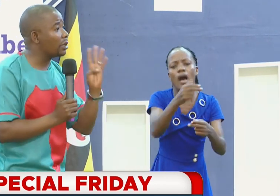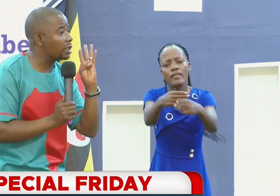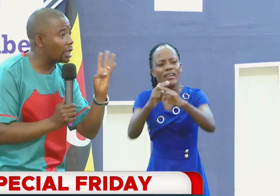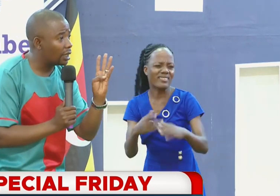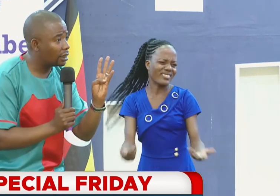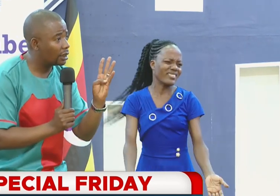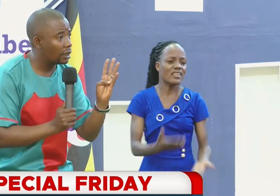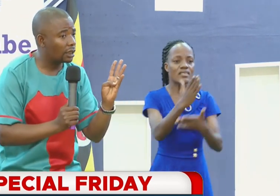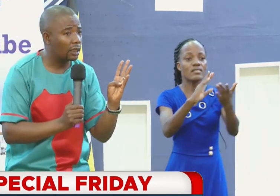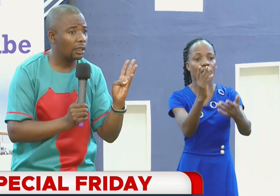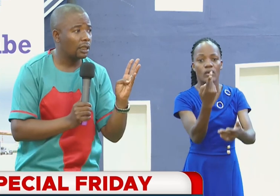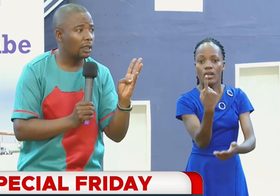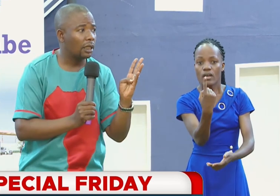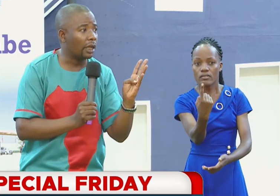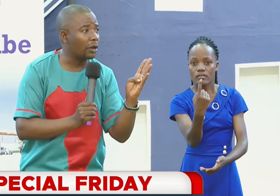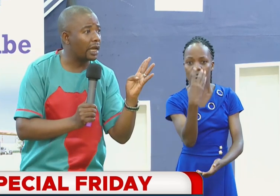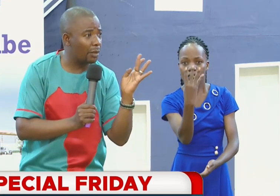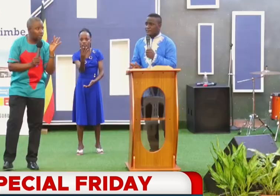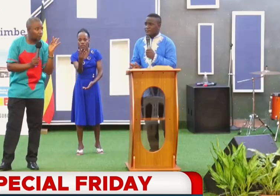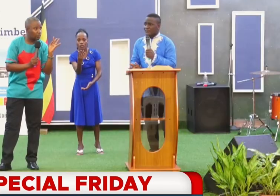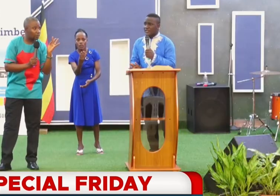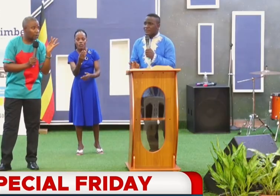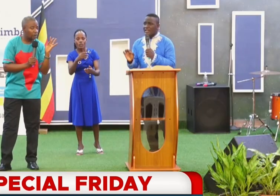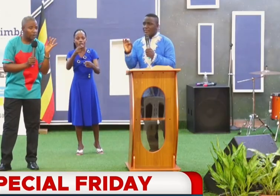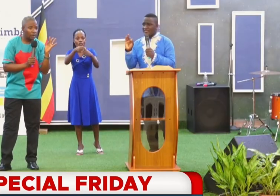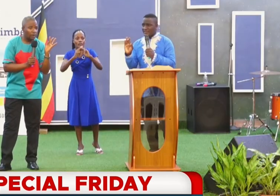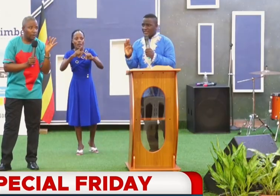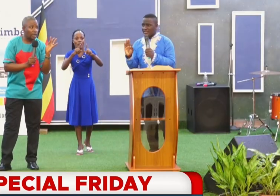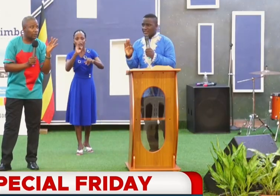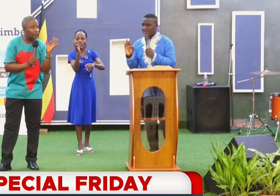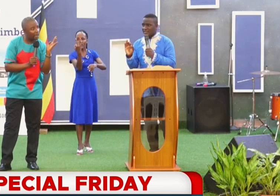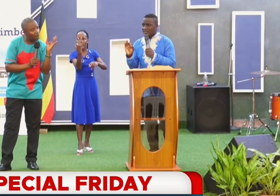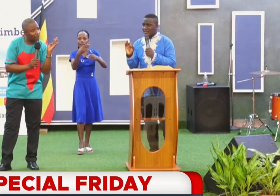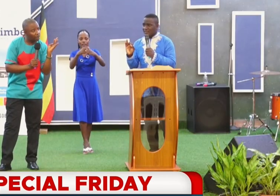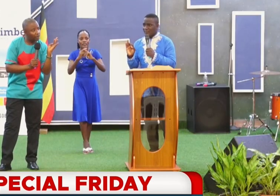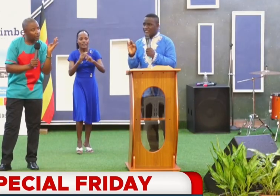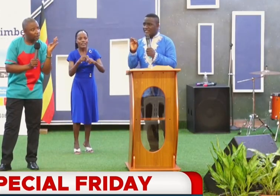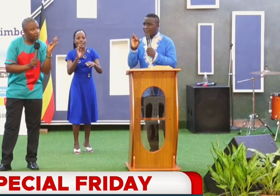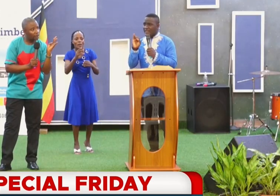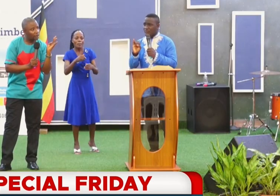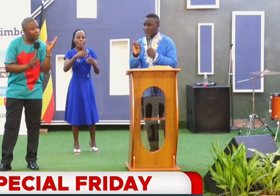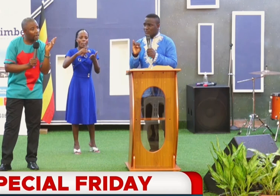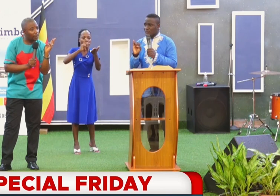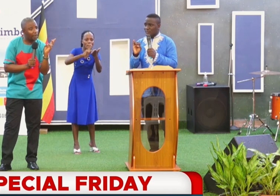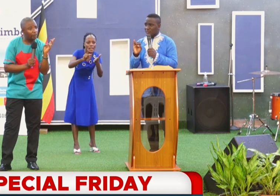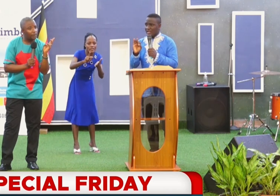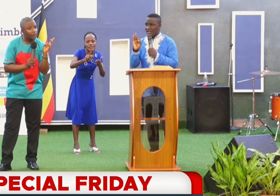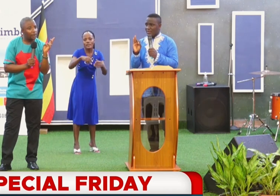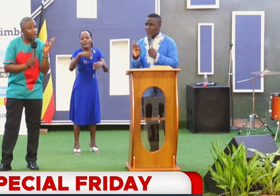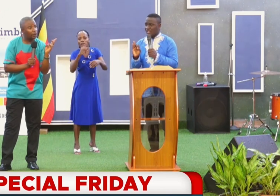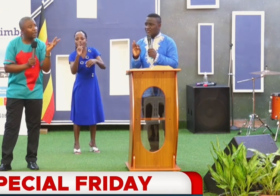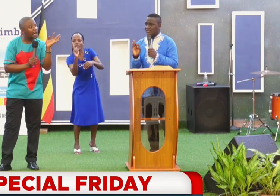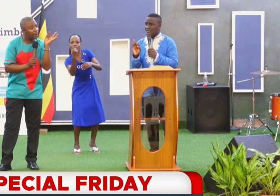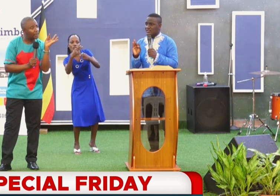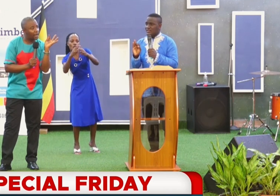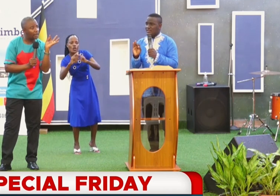Umutaina loaninya. A person has four loans. Neroni number 3. Loan number 3. Yes, asura number 2. Pays number 2. Ne number and number 1.